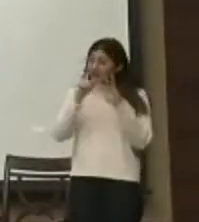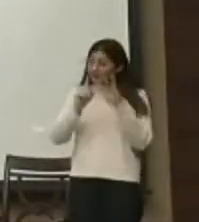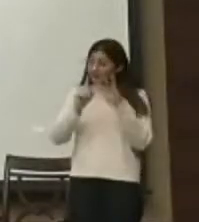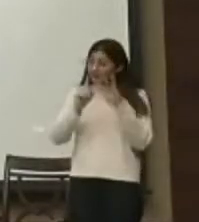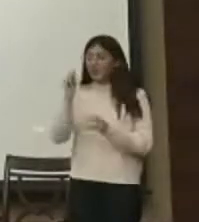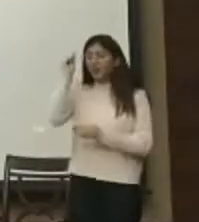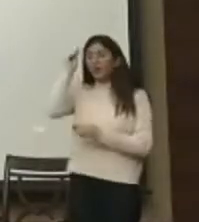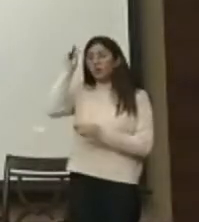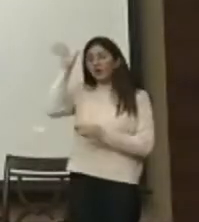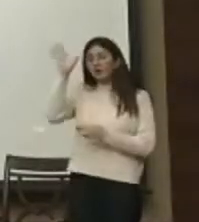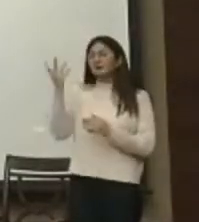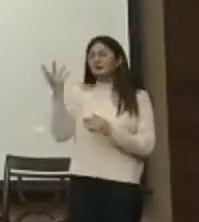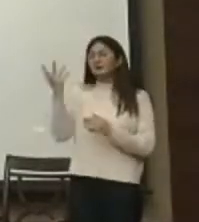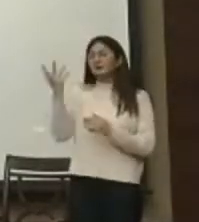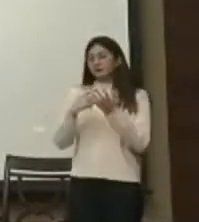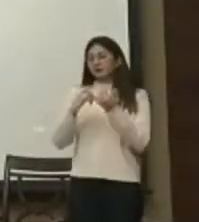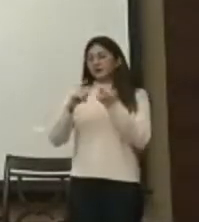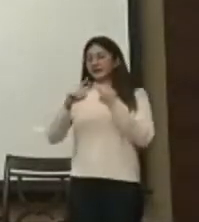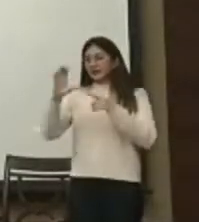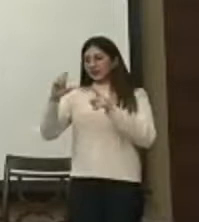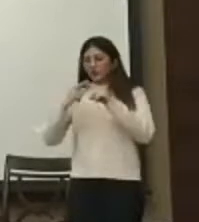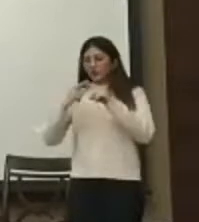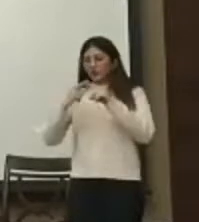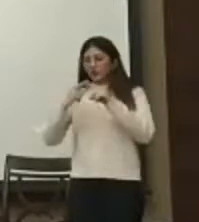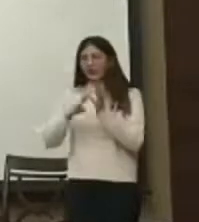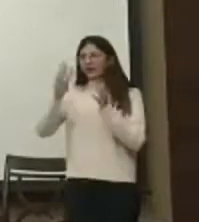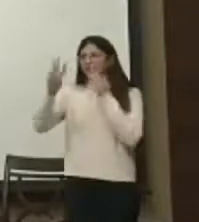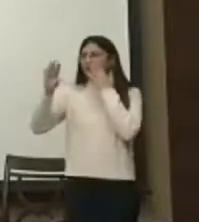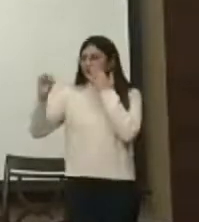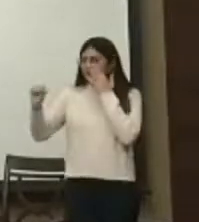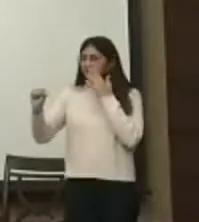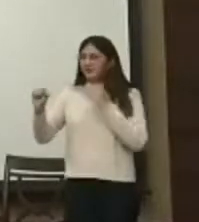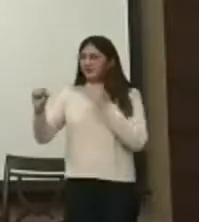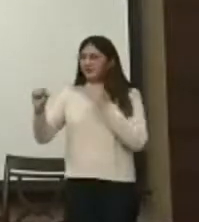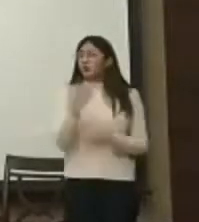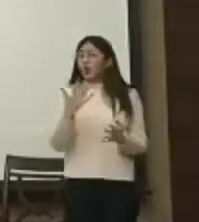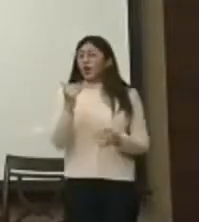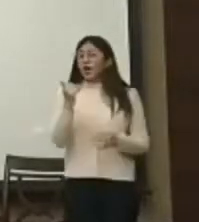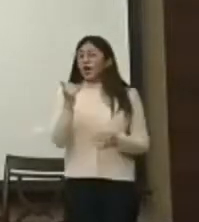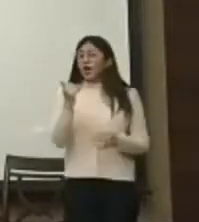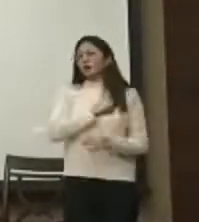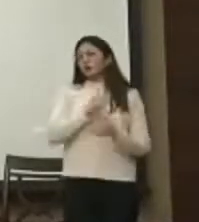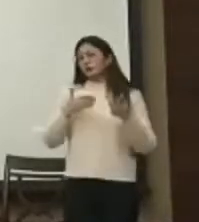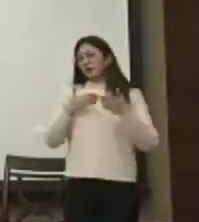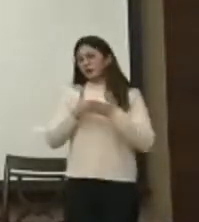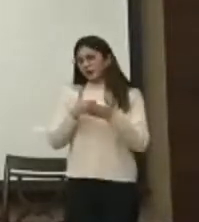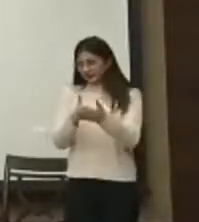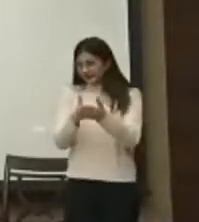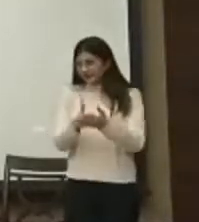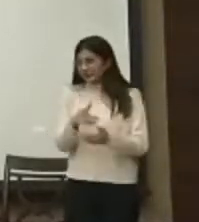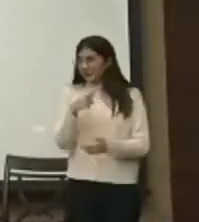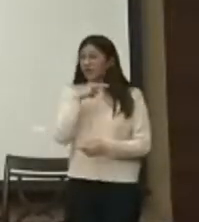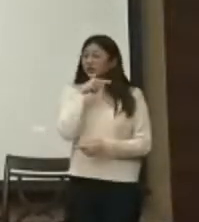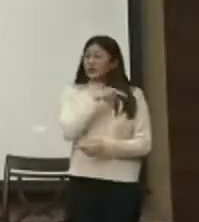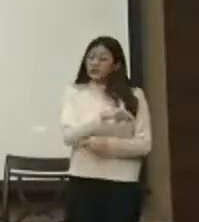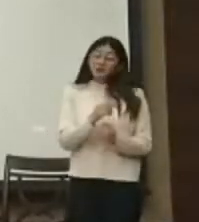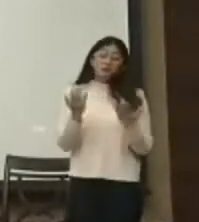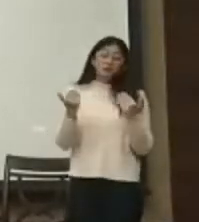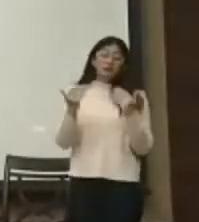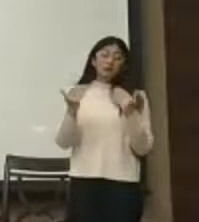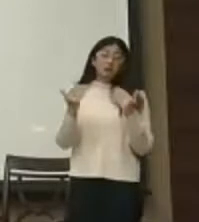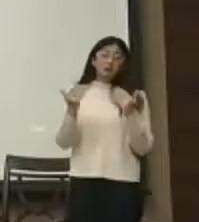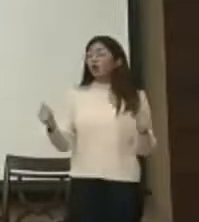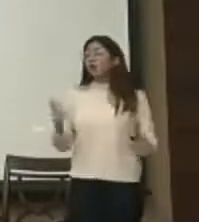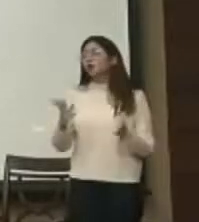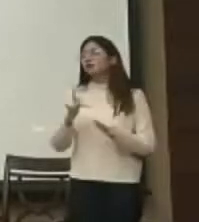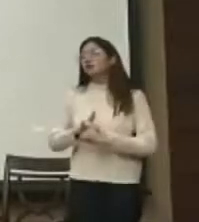under Section 39. Attitudinal barriers that I had referred to earlier can only be dissolved when